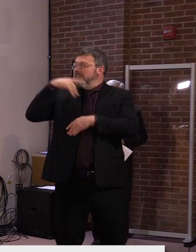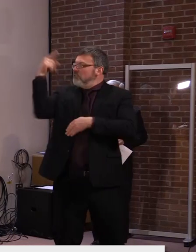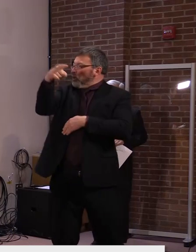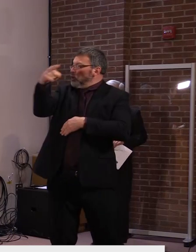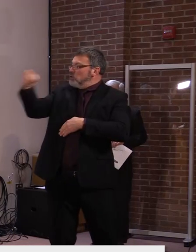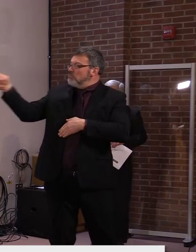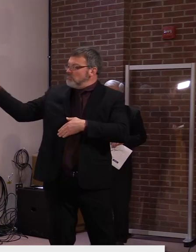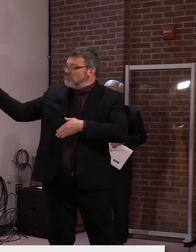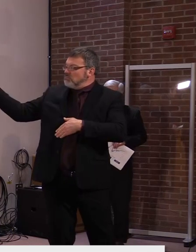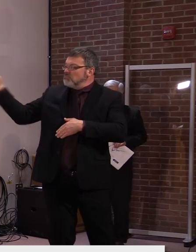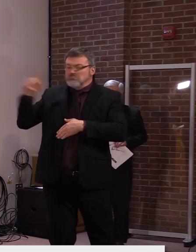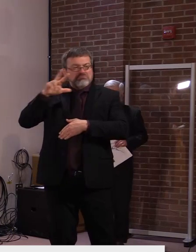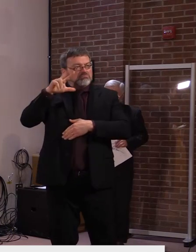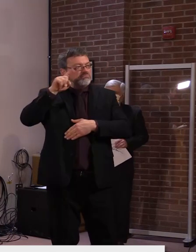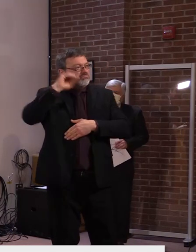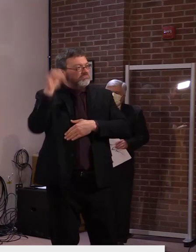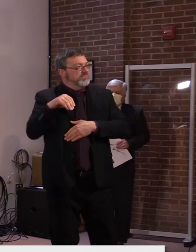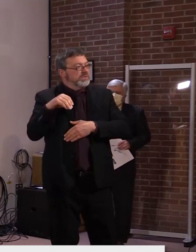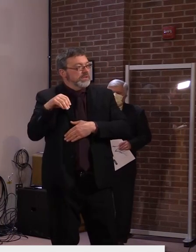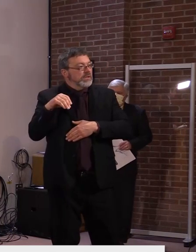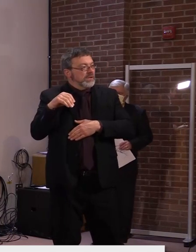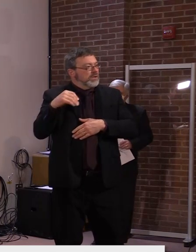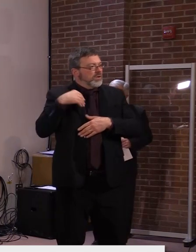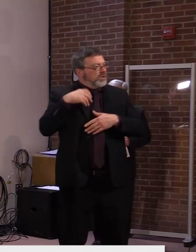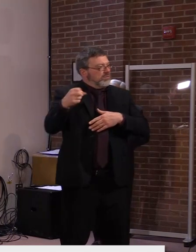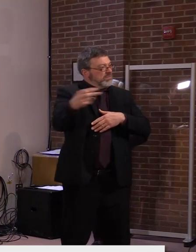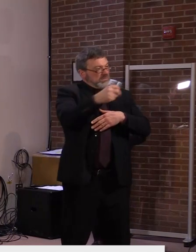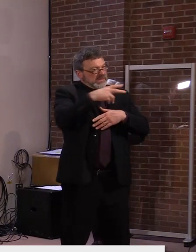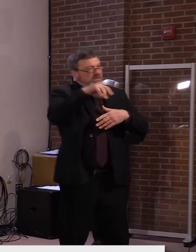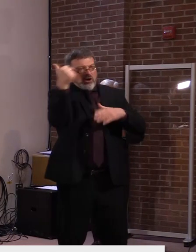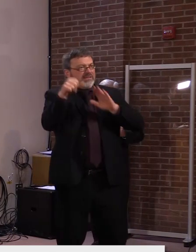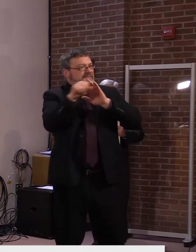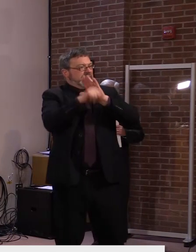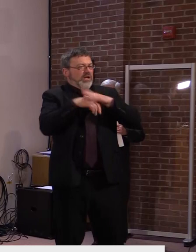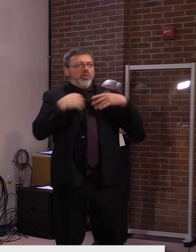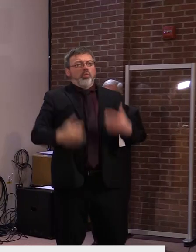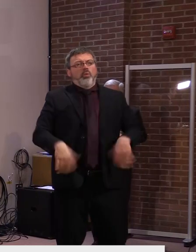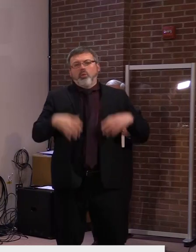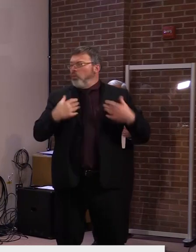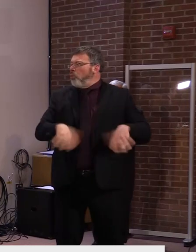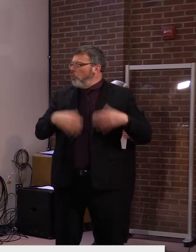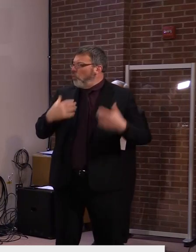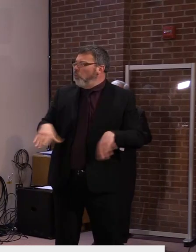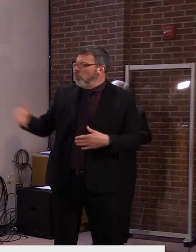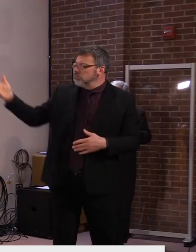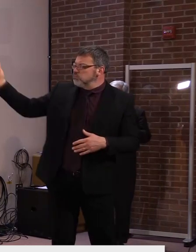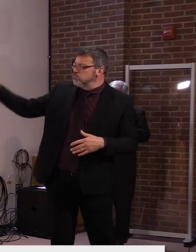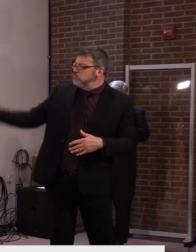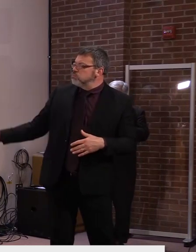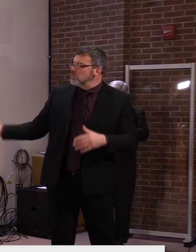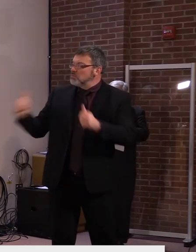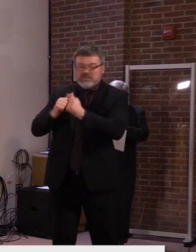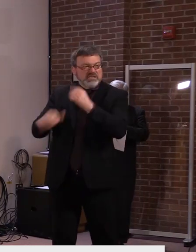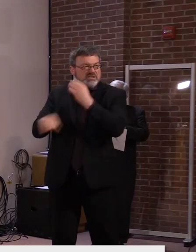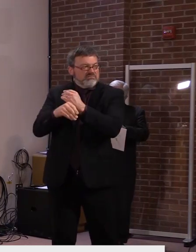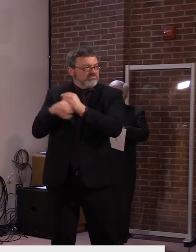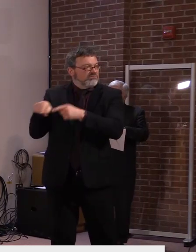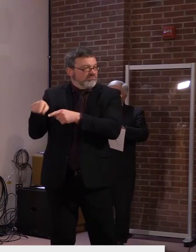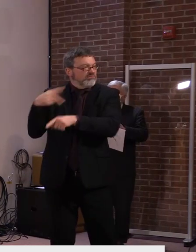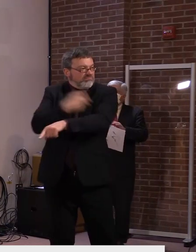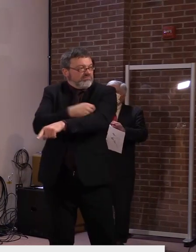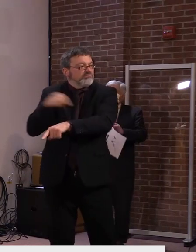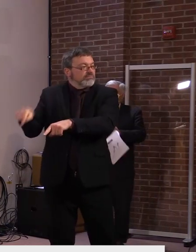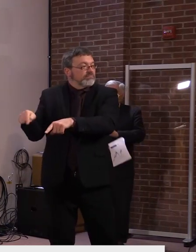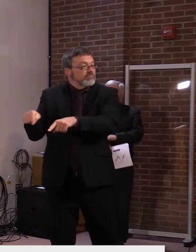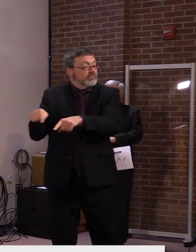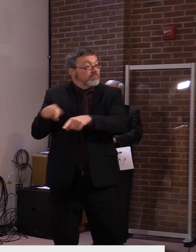is nation leading, which certainly is a good sign. But again, as we've clarified, anyone 18 and older, 6 months out, eligible